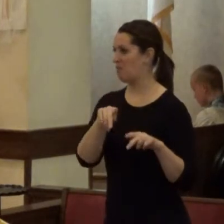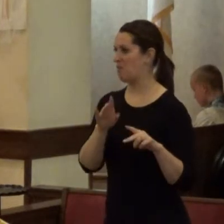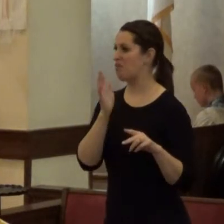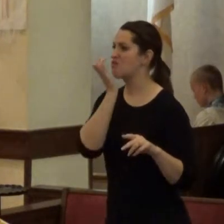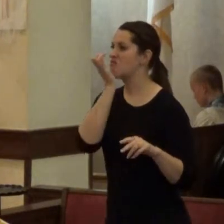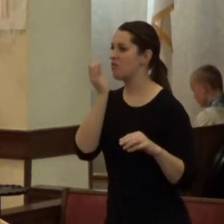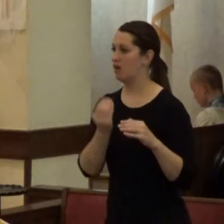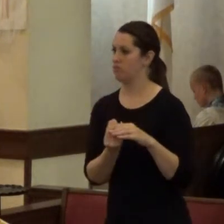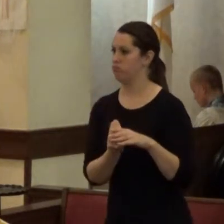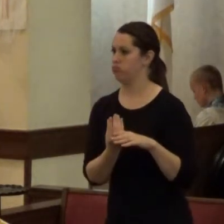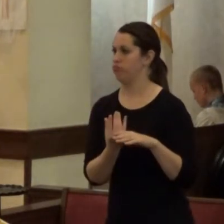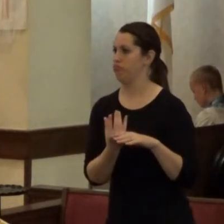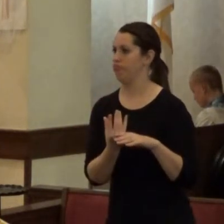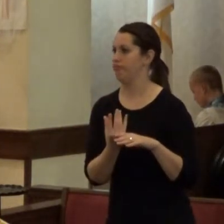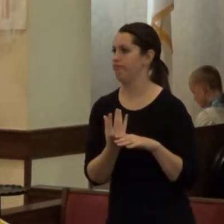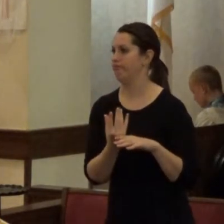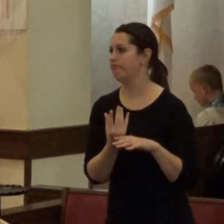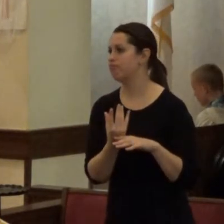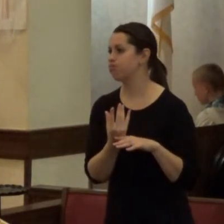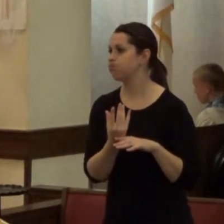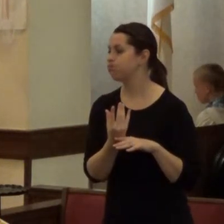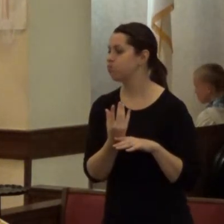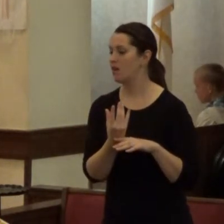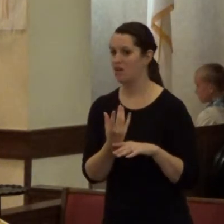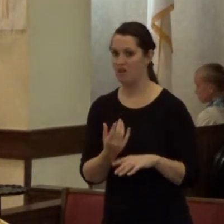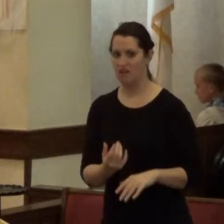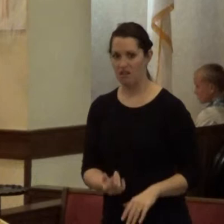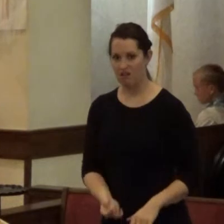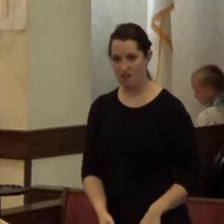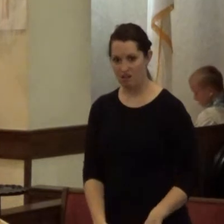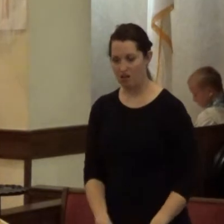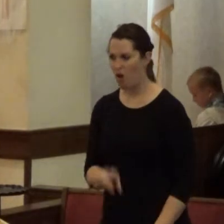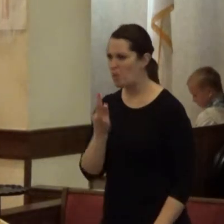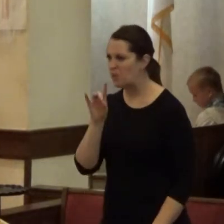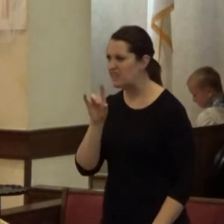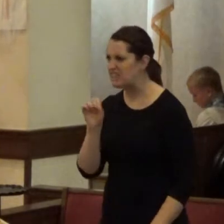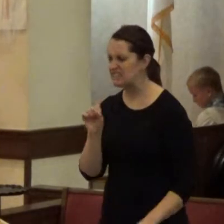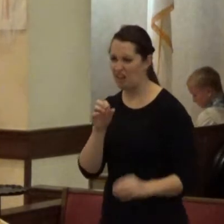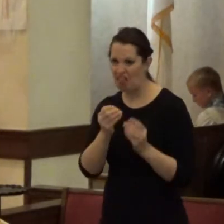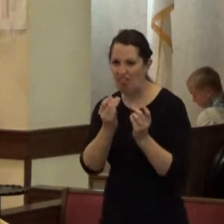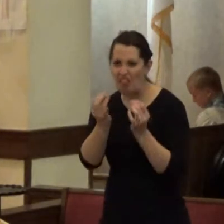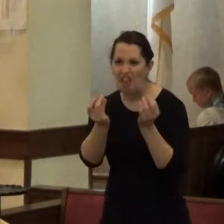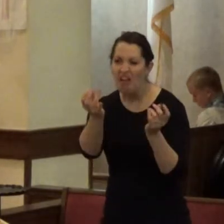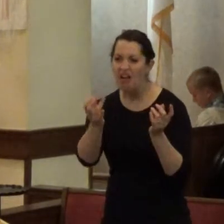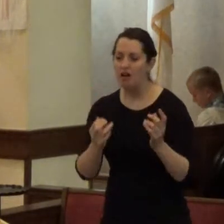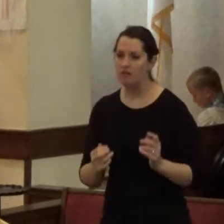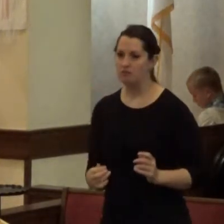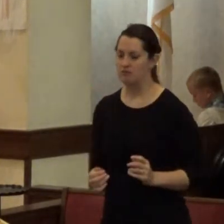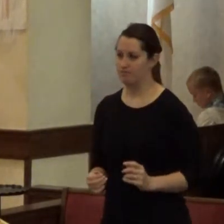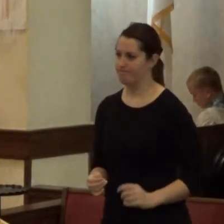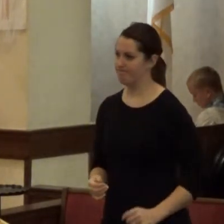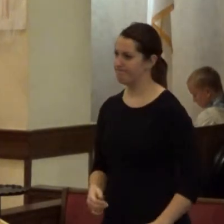grass grow too long or if their weeds are showing too much in their lawn.